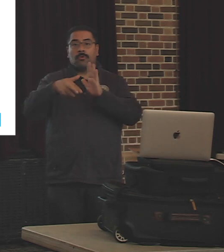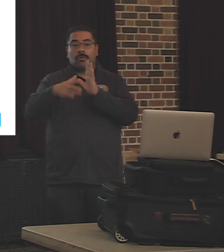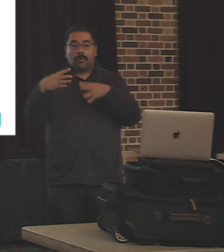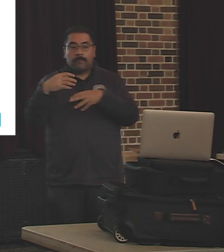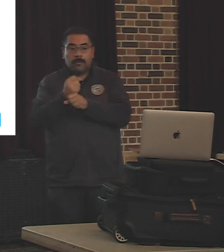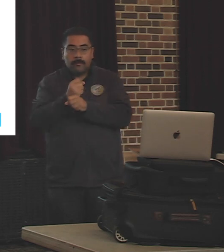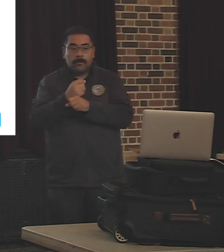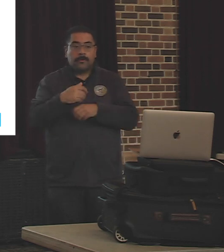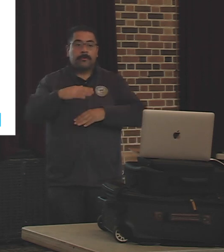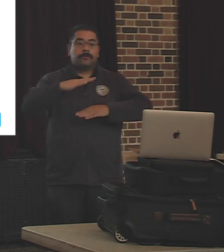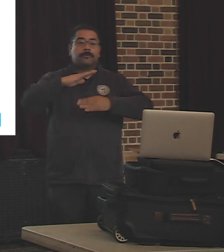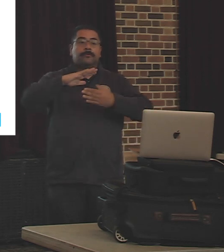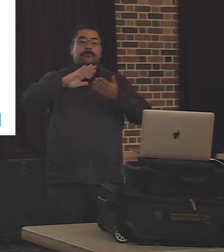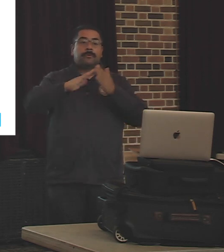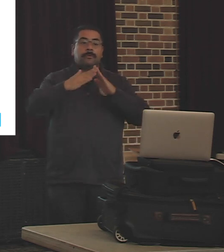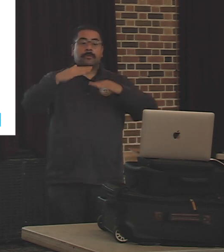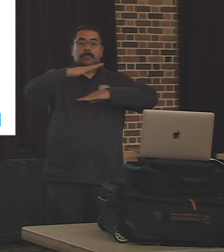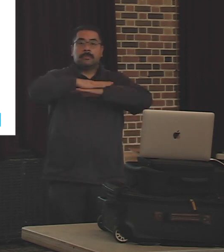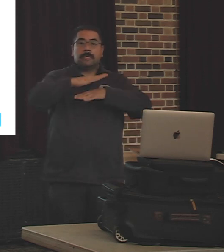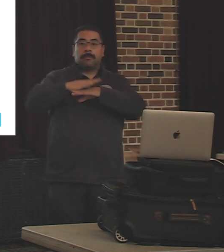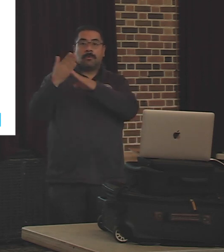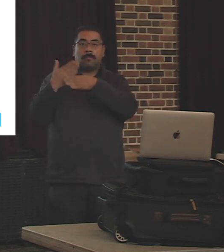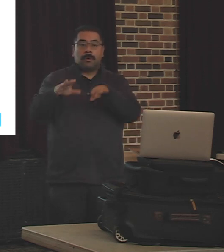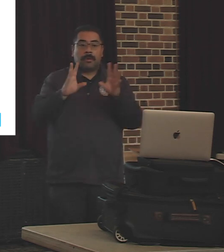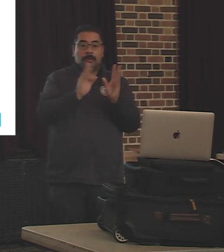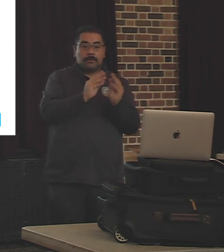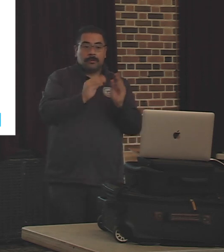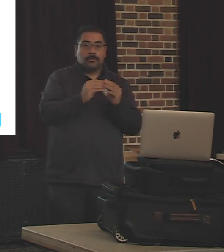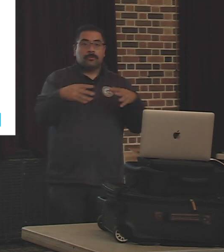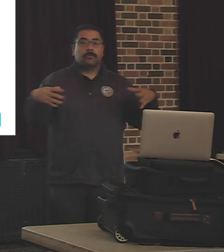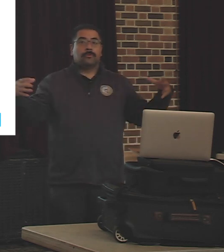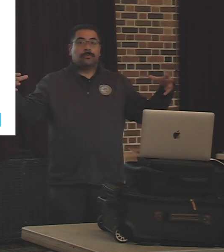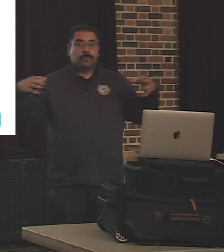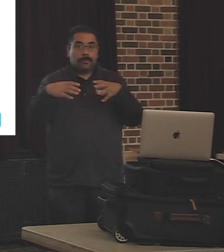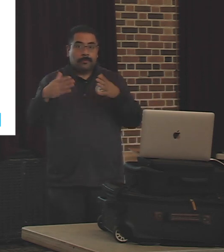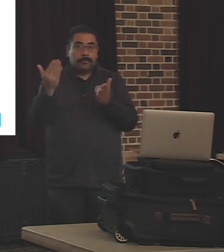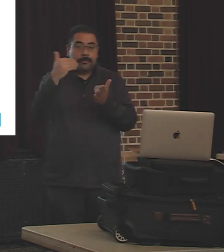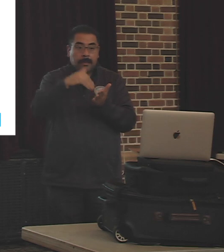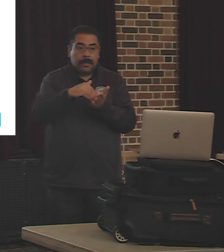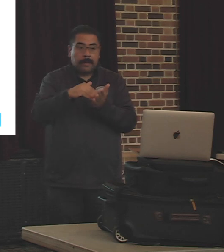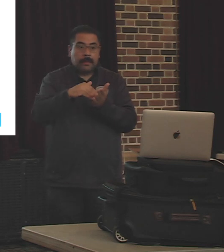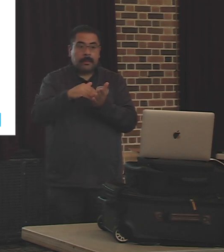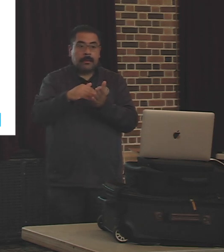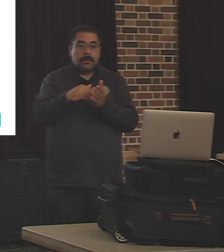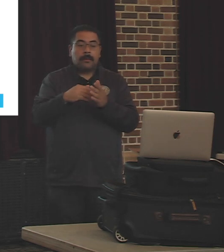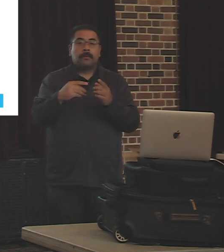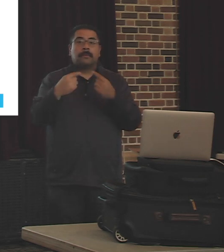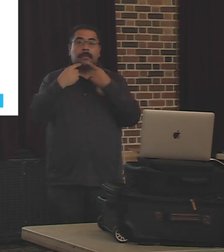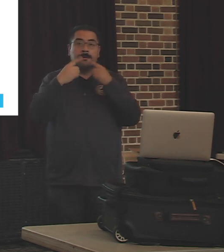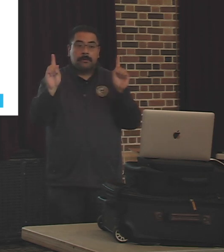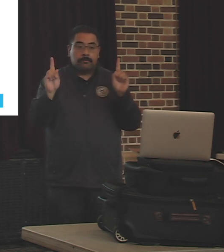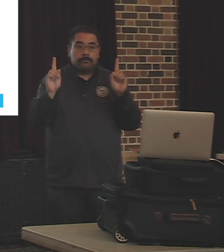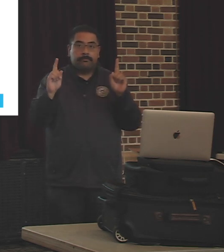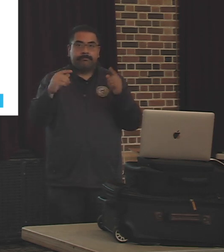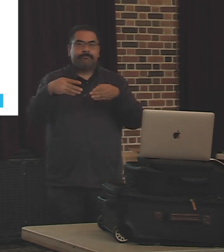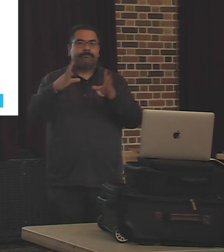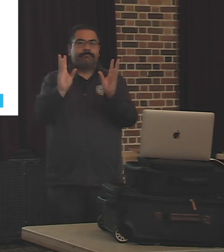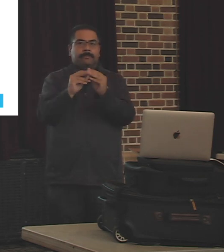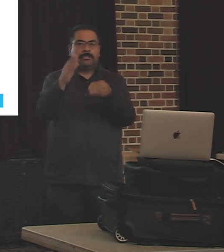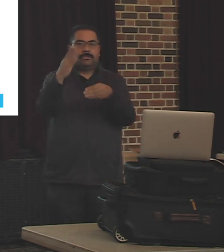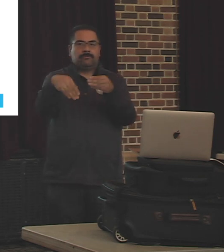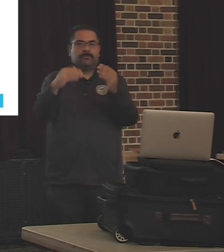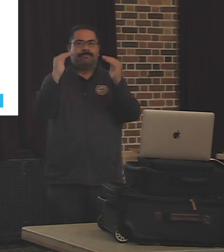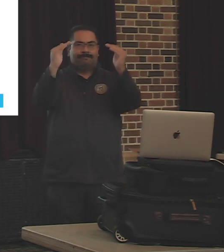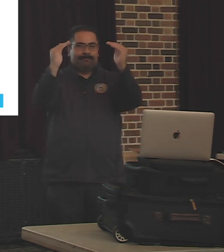breakout, conversations, regroup, announcements, and the close of the meeting. Next slide.